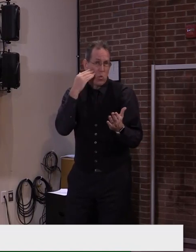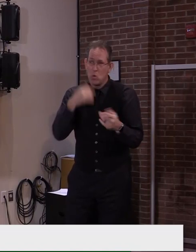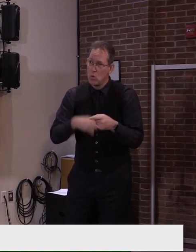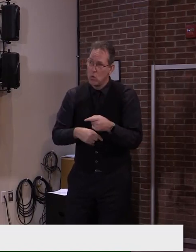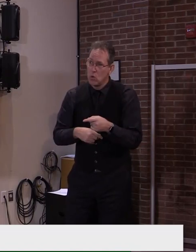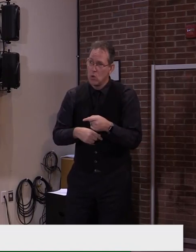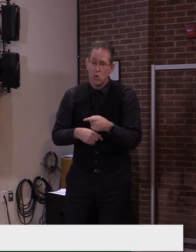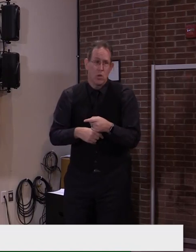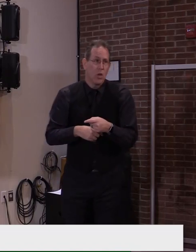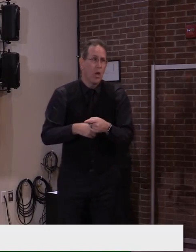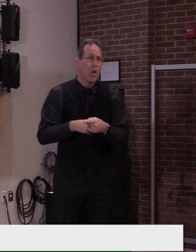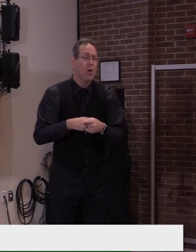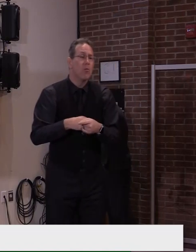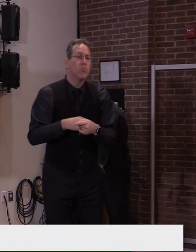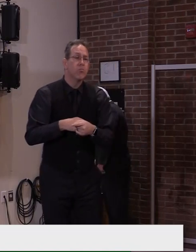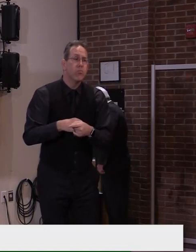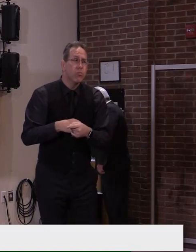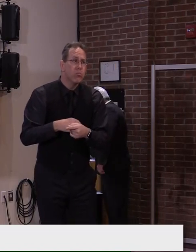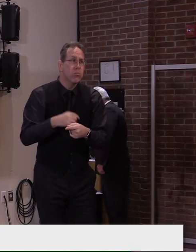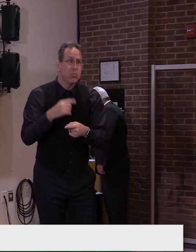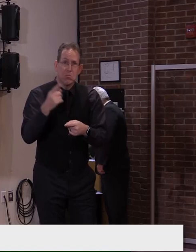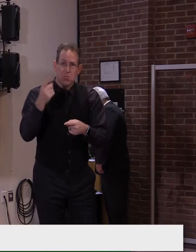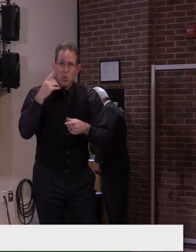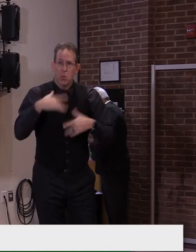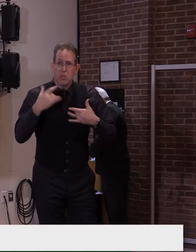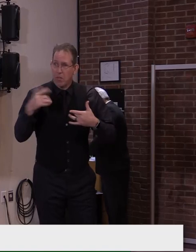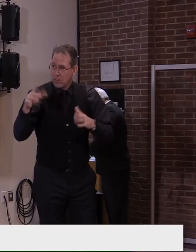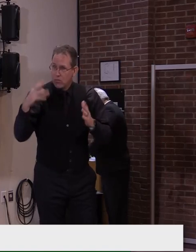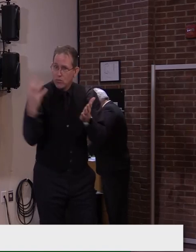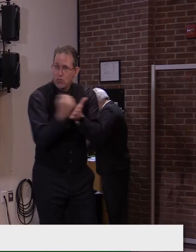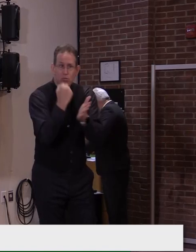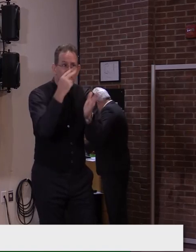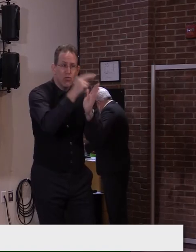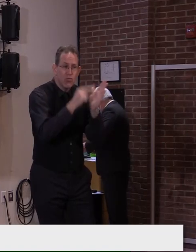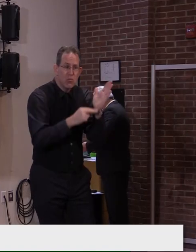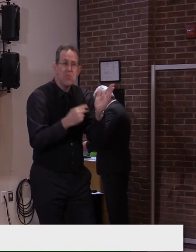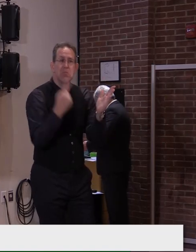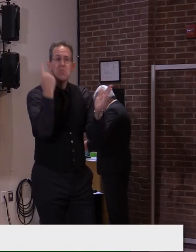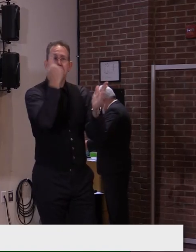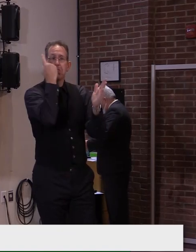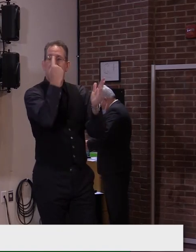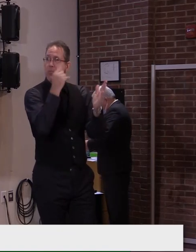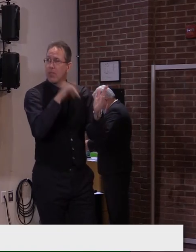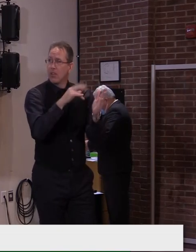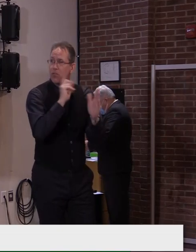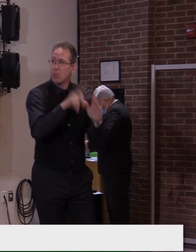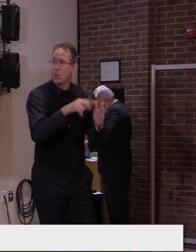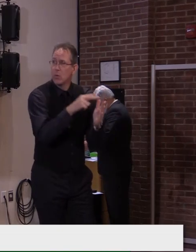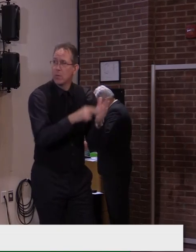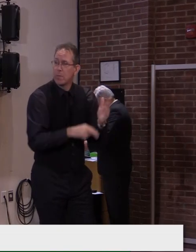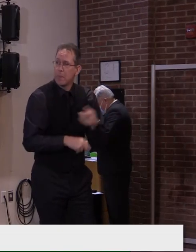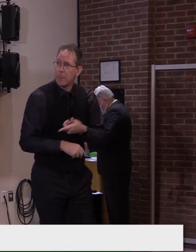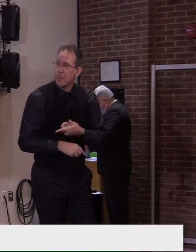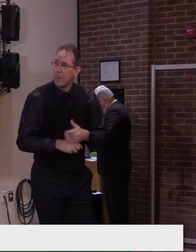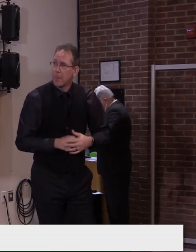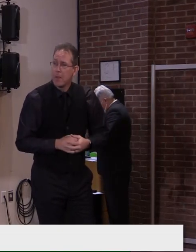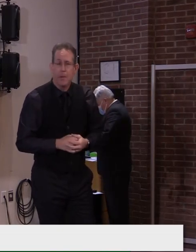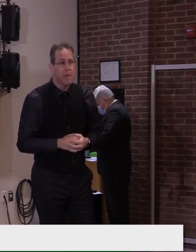where it is in the testing and what kind of promise this has, if any.